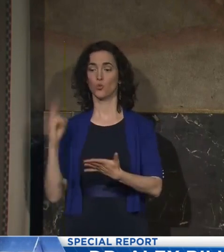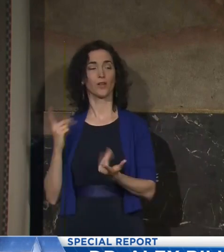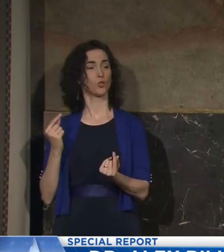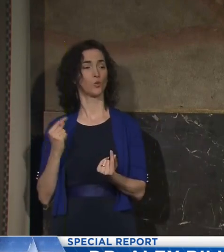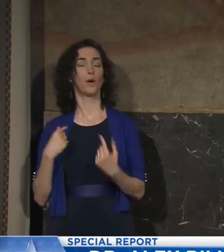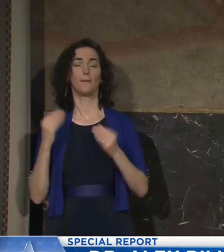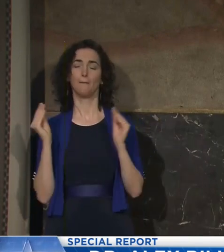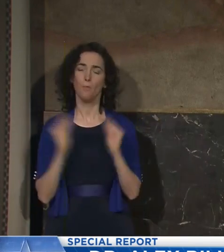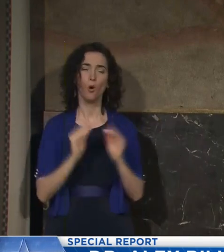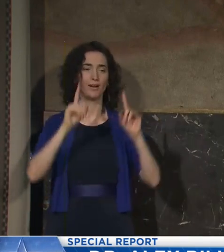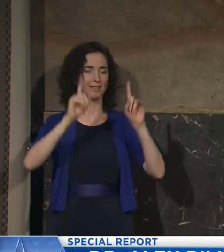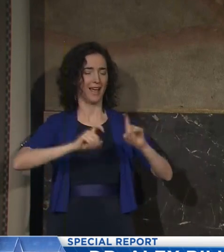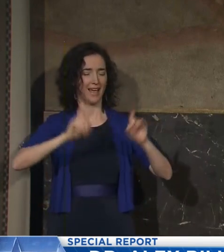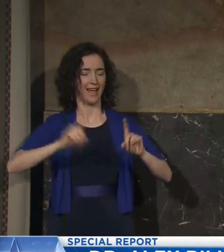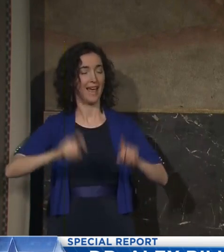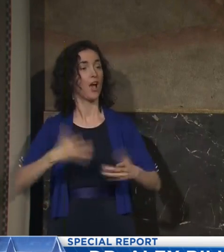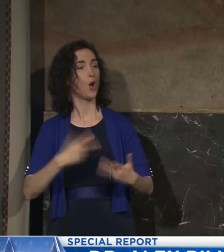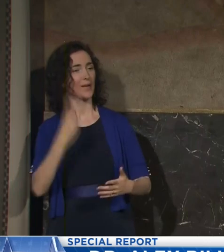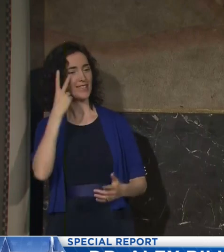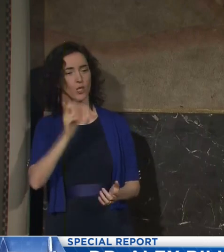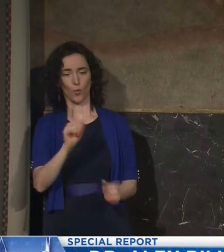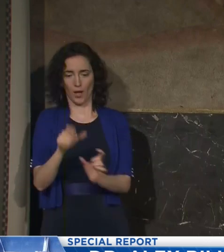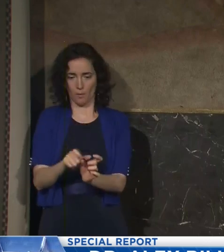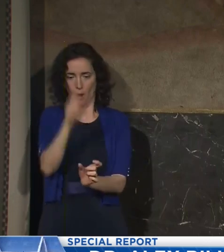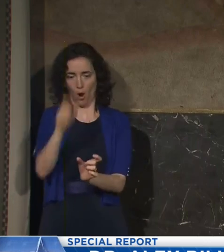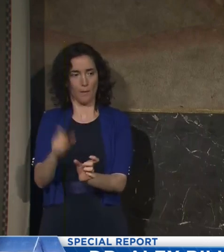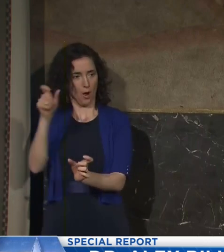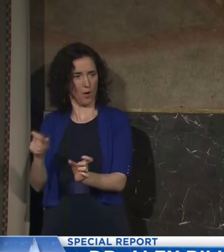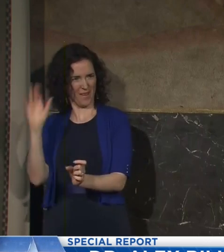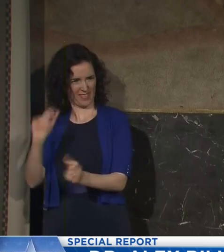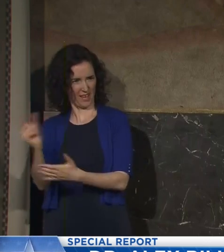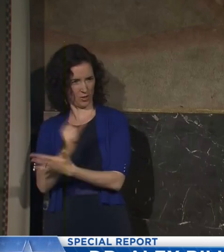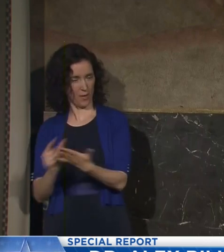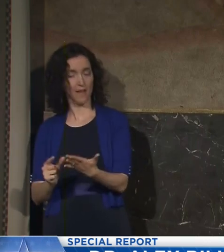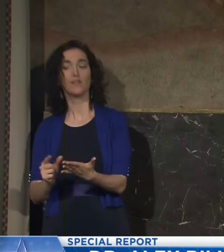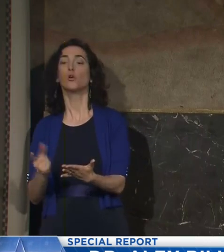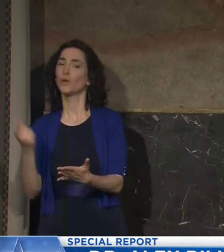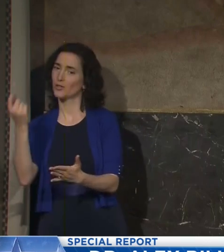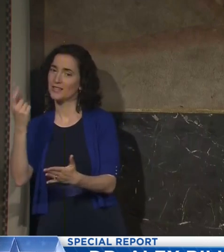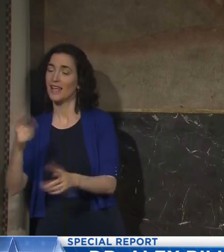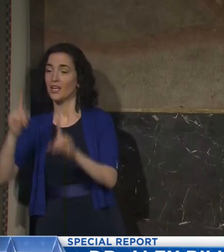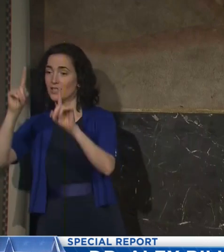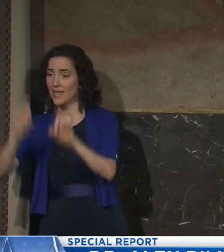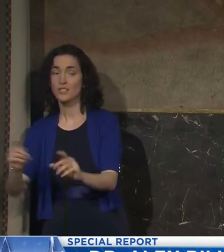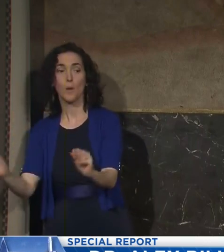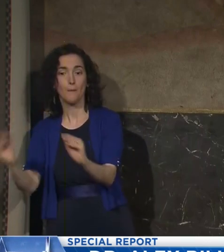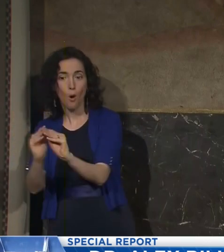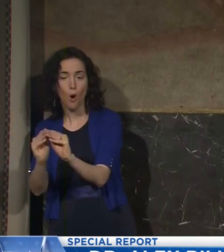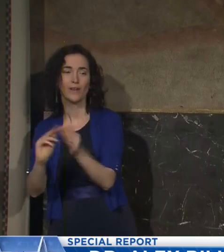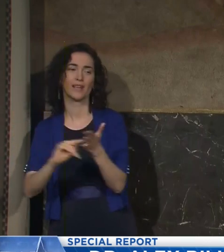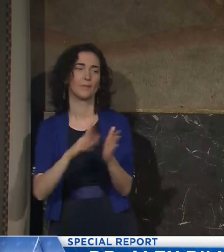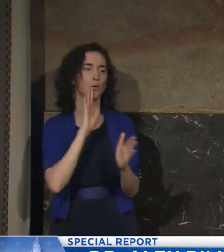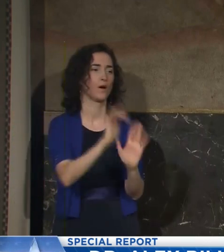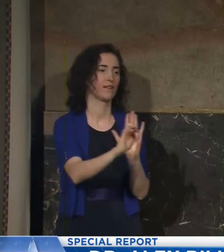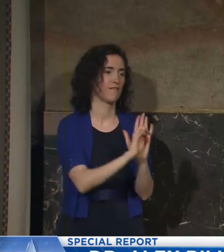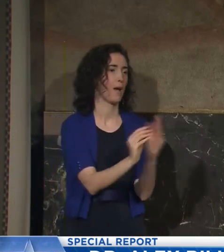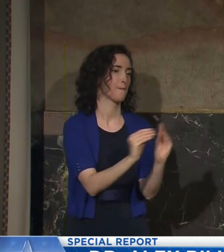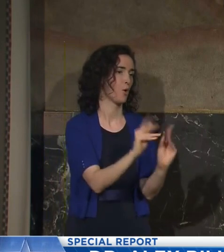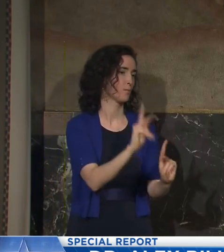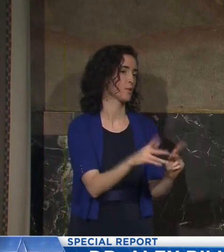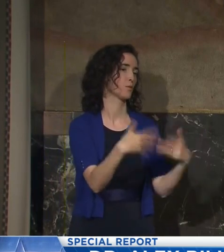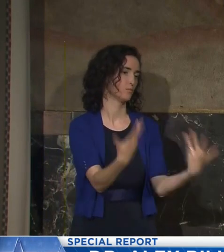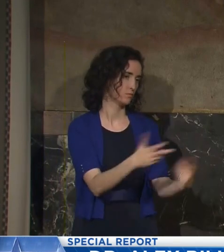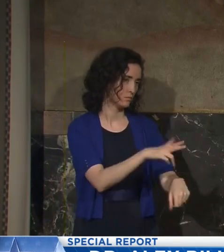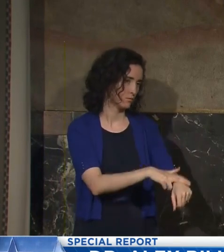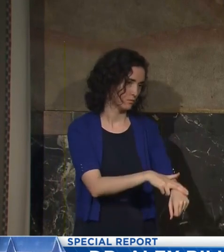testing. And you saw that in the bar graph, where we understand that as we increase testing, we're going to see more cases known. And